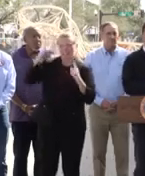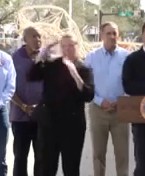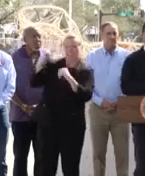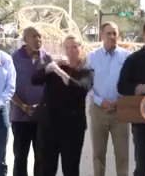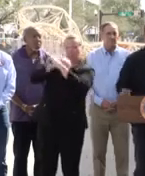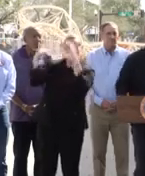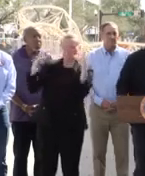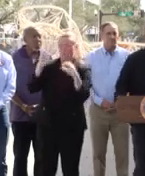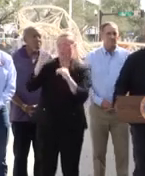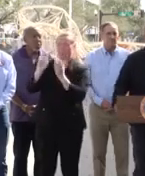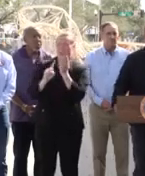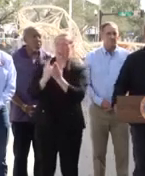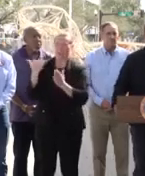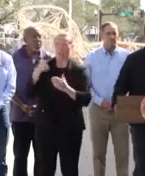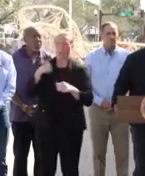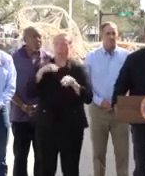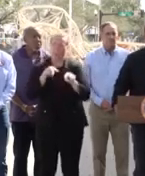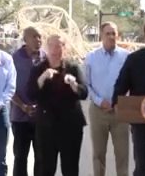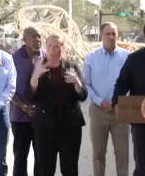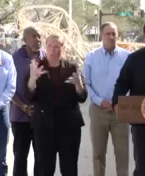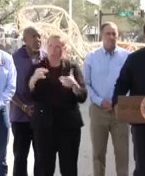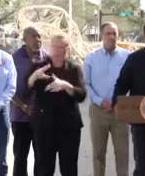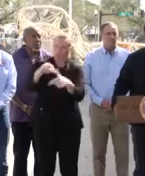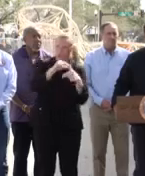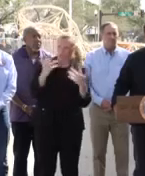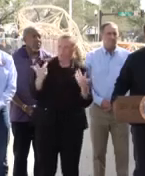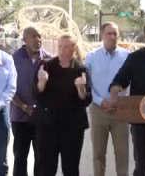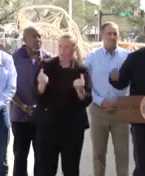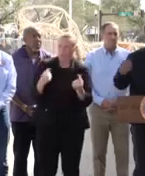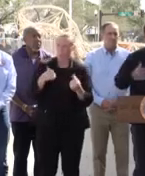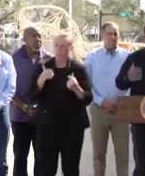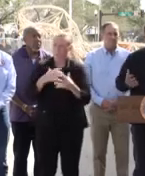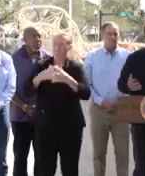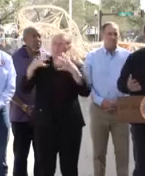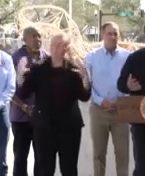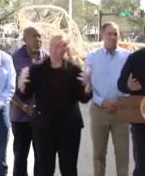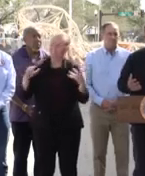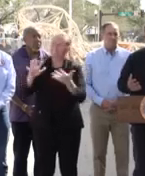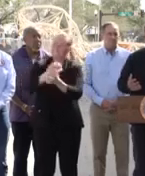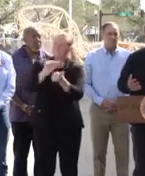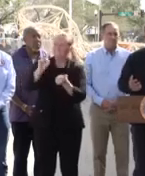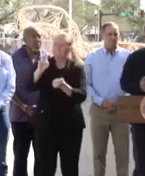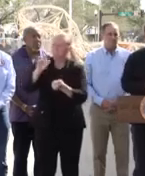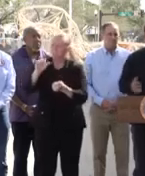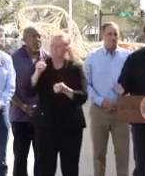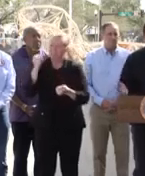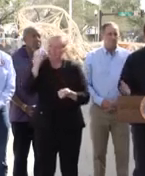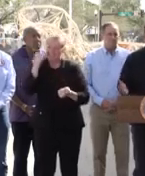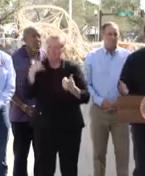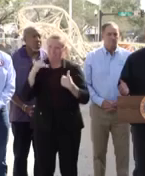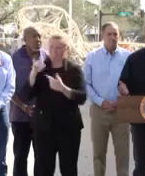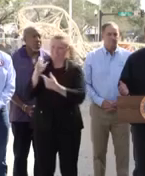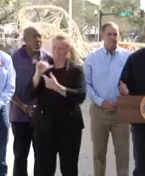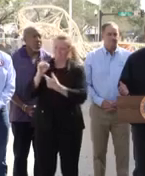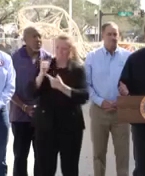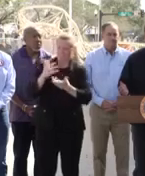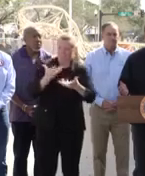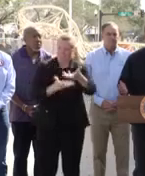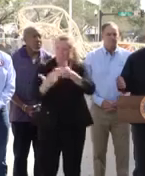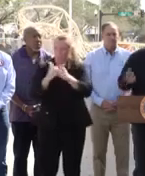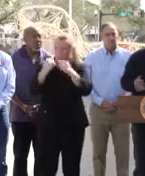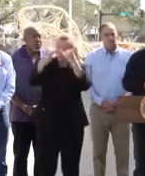ago when you were looking at what the storm was doing, but you have a lot of debris. If you have debris interacting with power lines, don't mess with